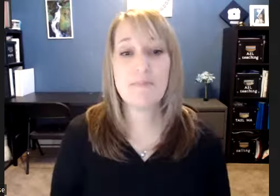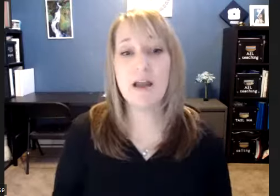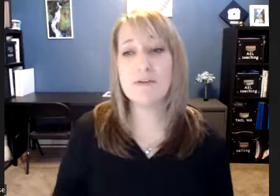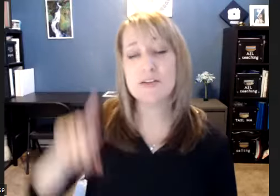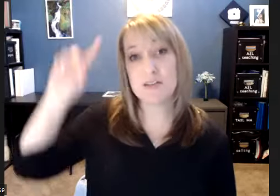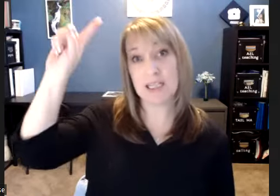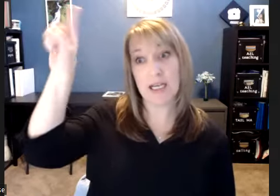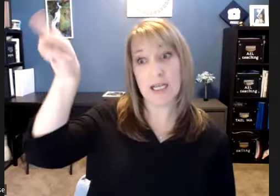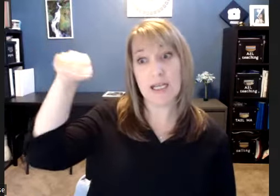I have also seen